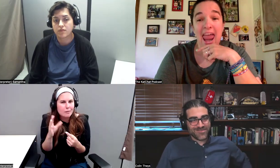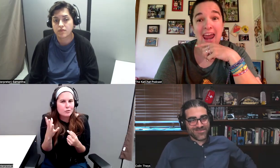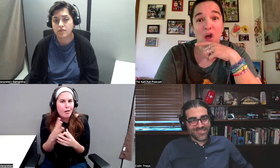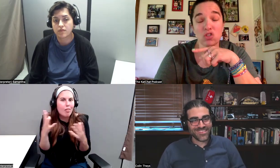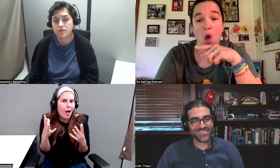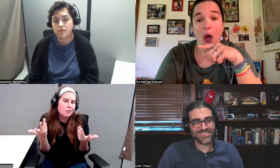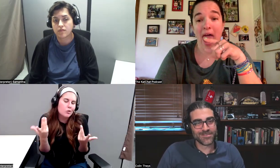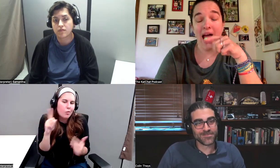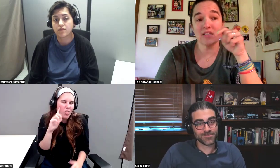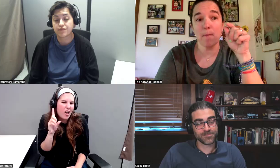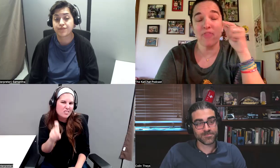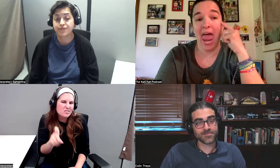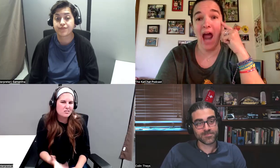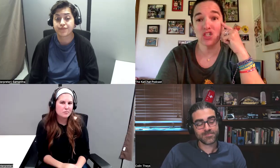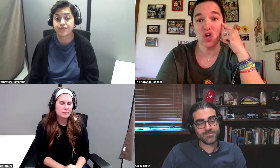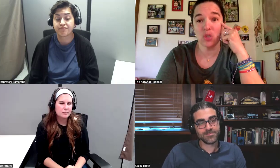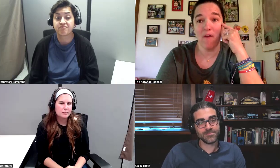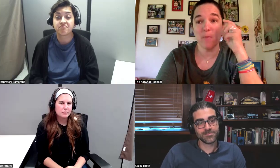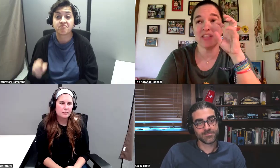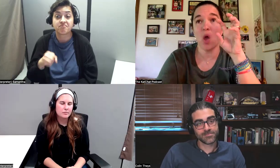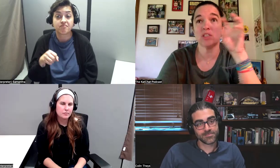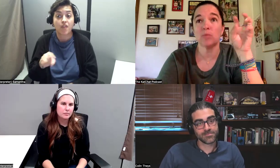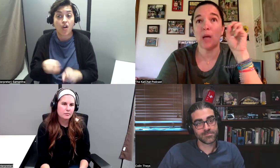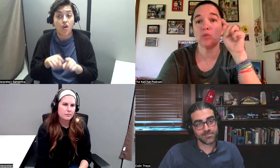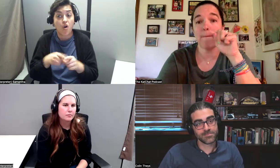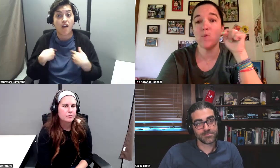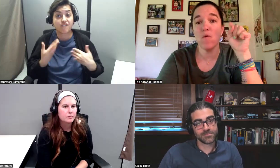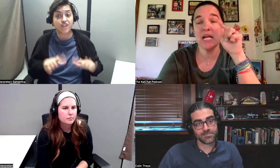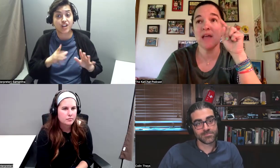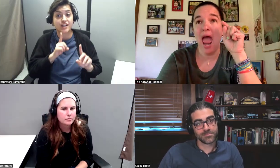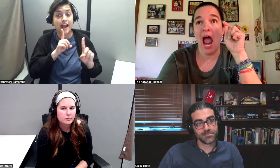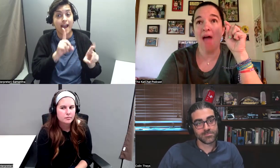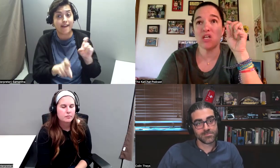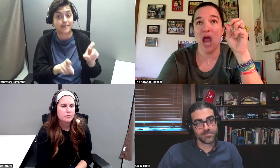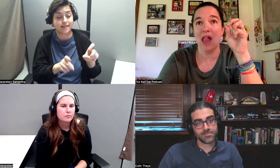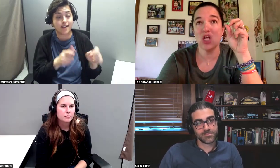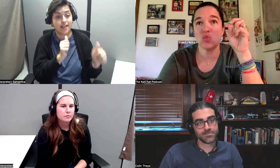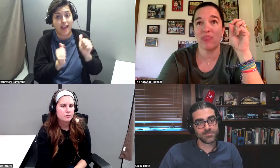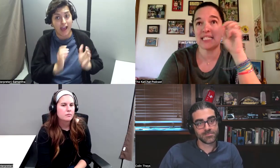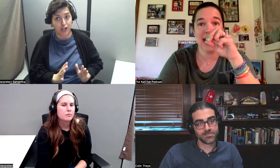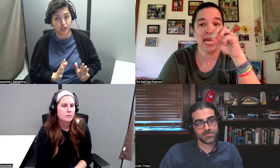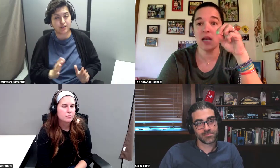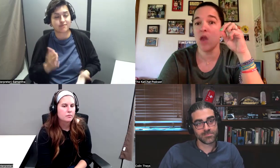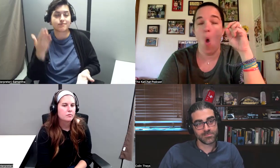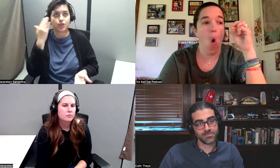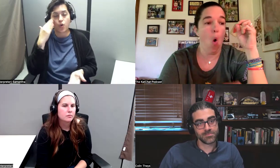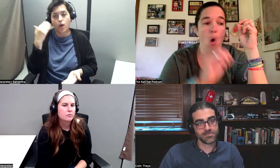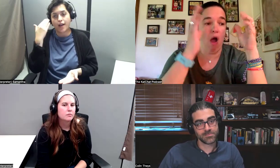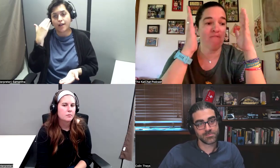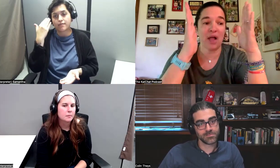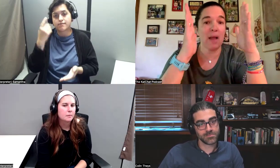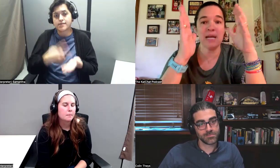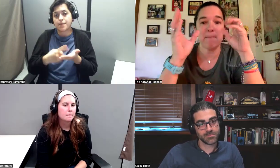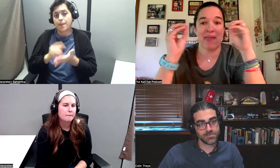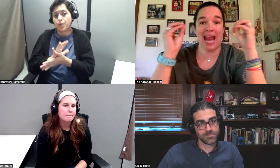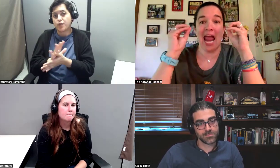know. Yeah, and also I asked some of the actors or whatever because I know sometimes some movies have a challenge with the scene